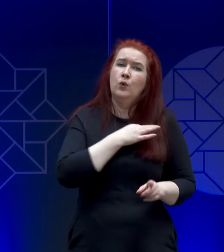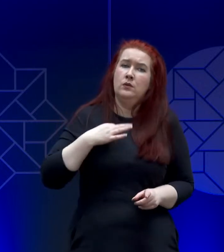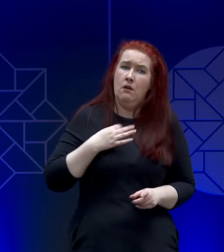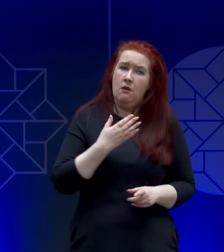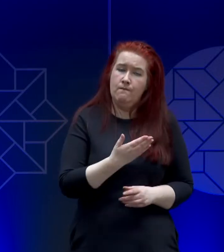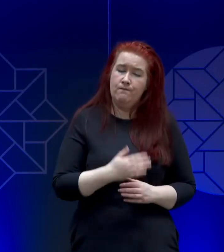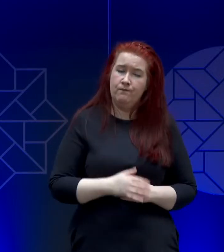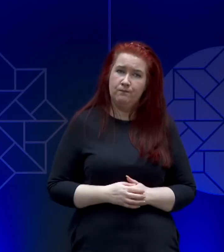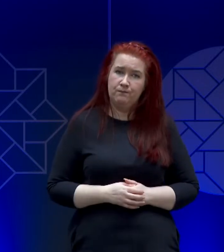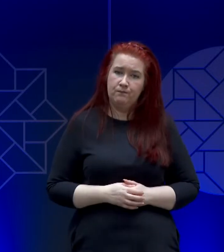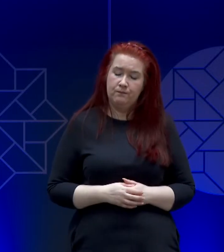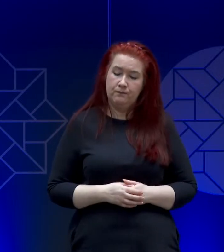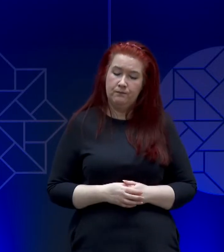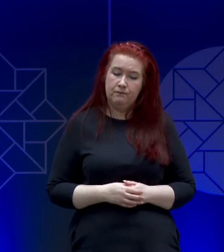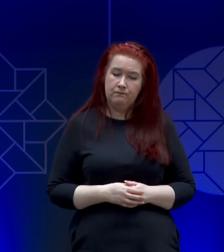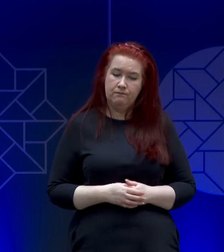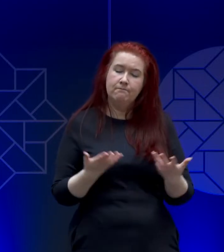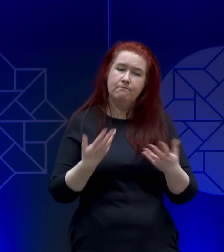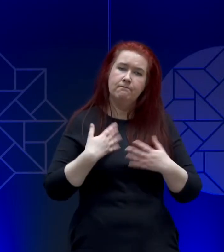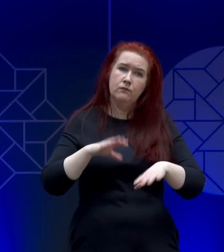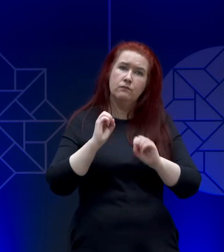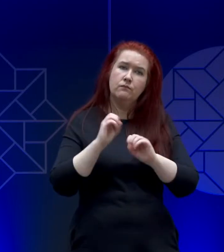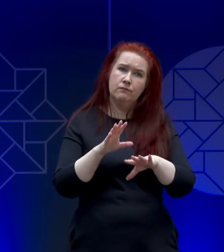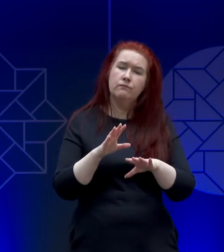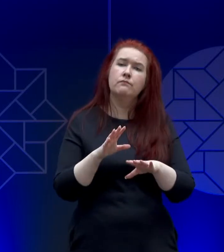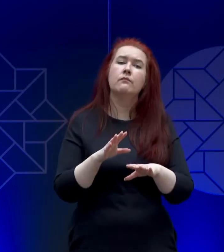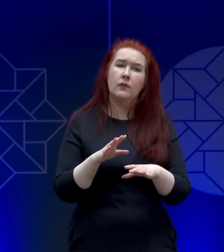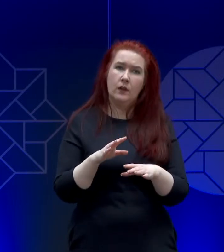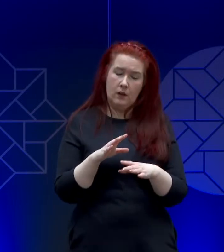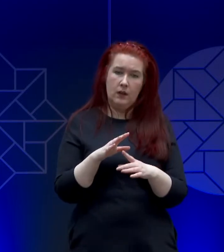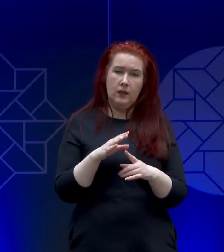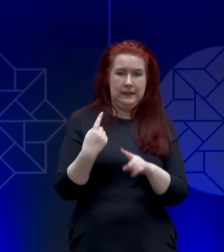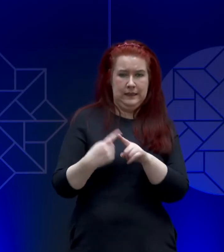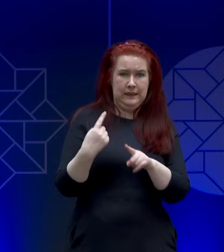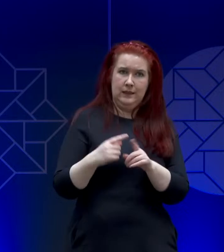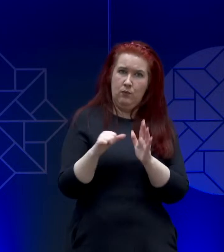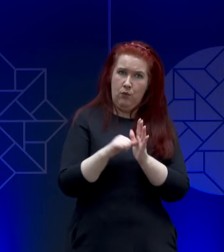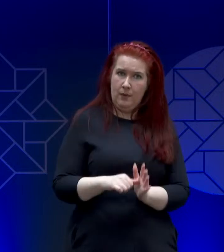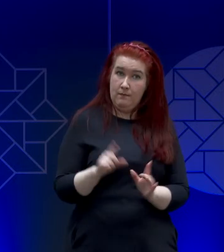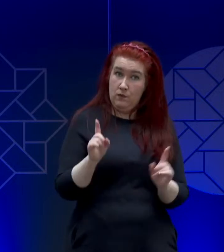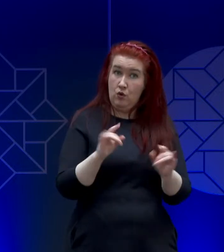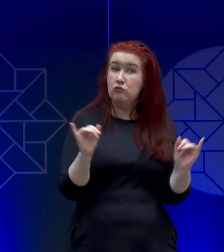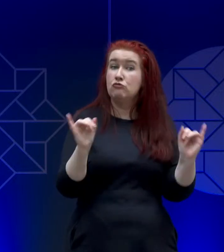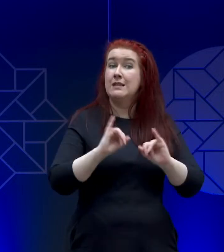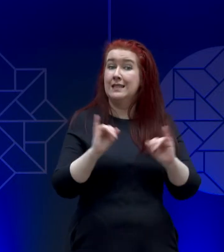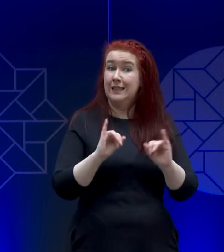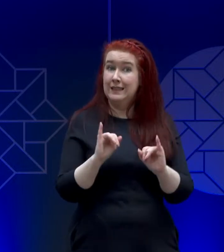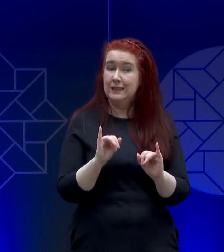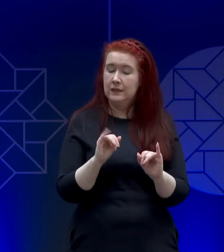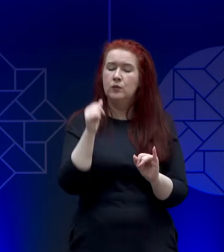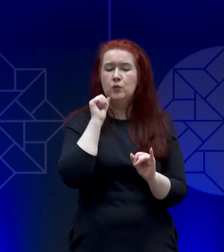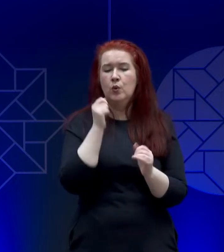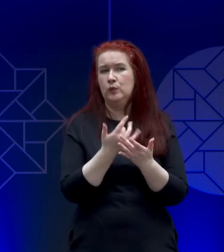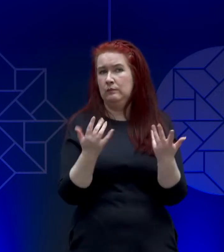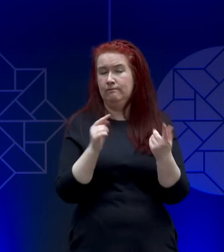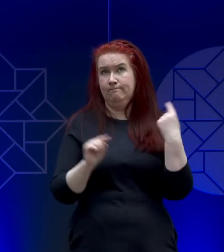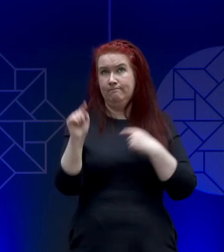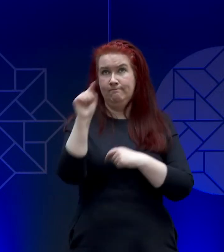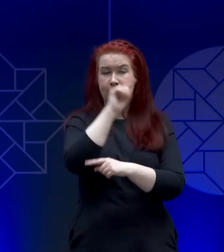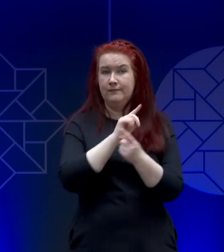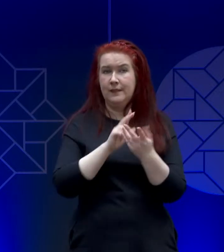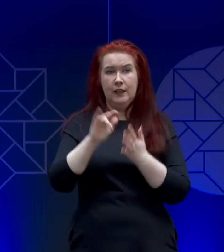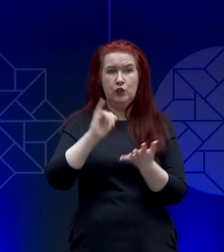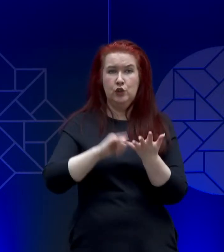hospitals. So let's talk first about those immediate problems, the crises facing too many parts of our National